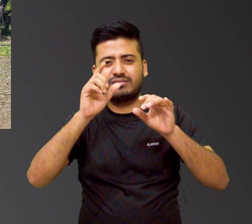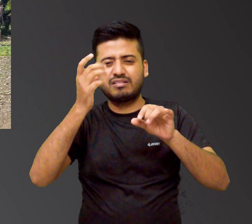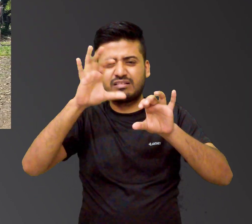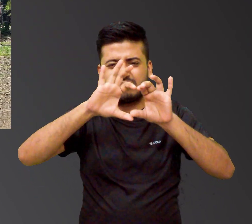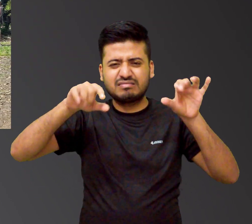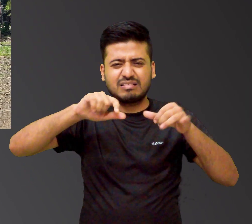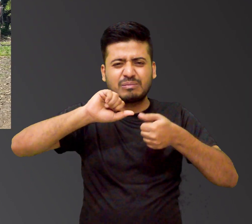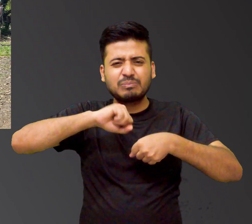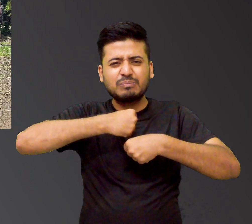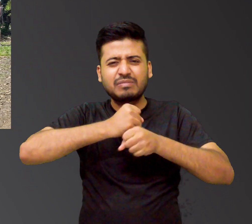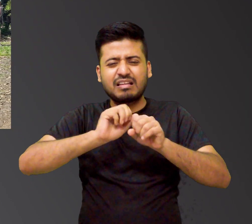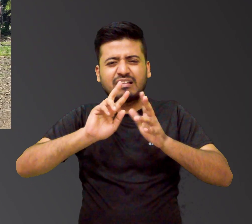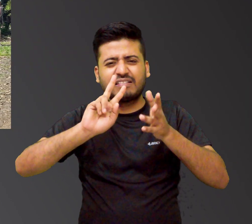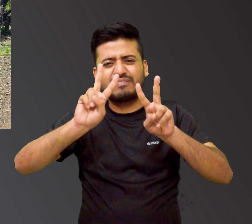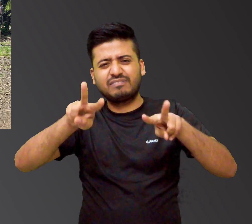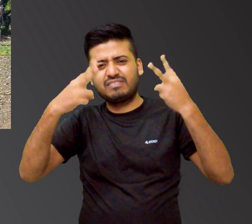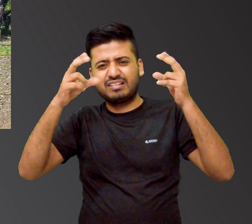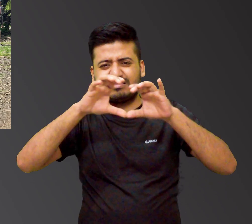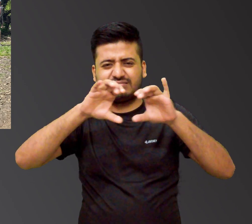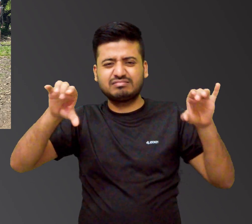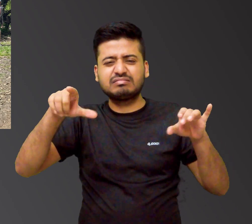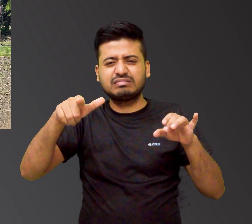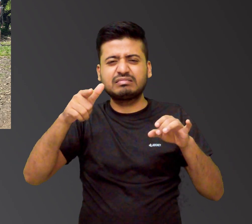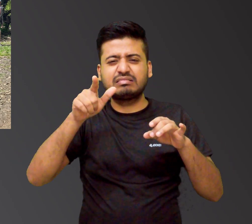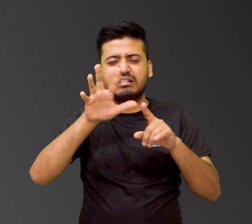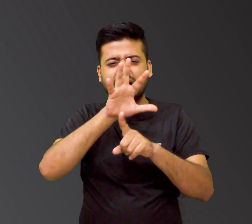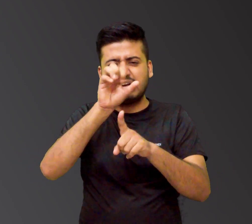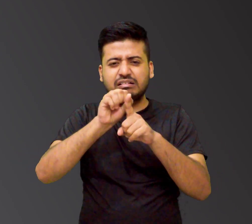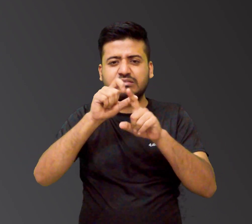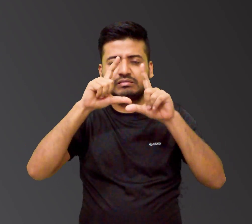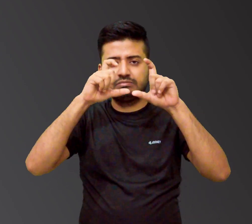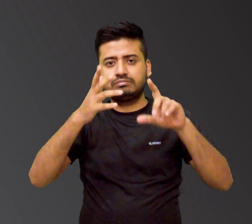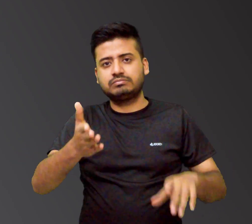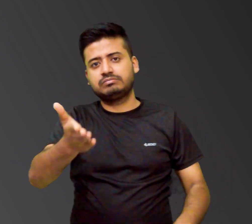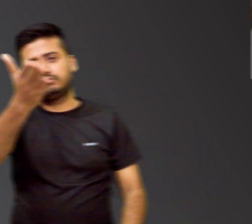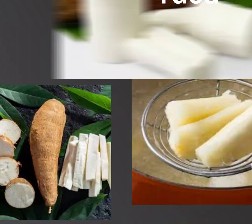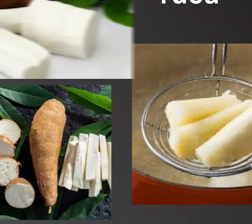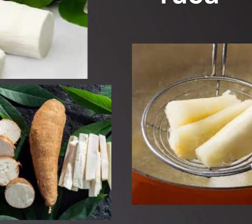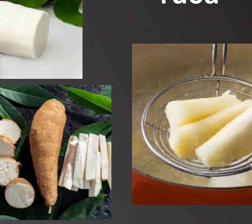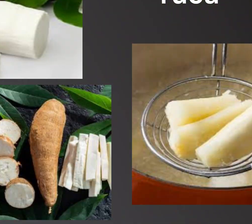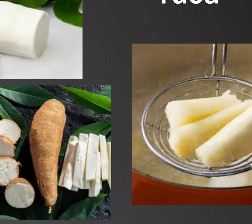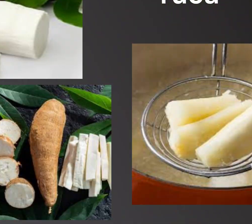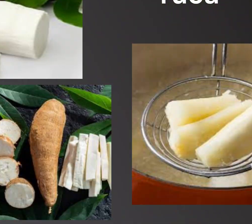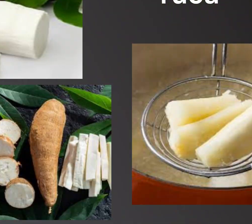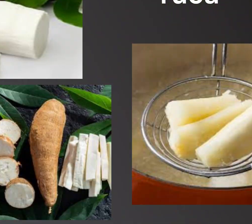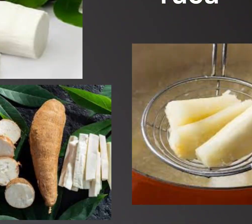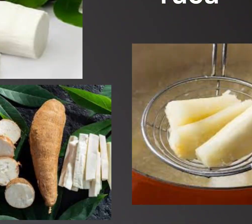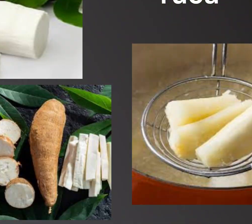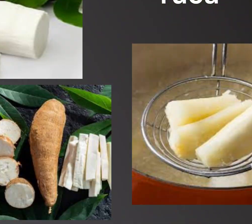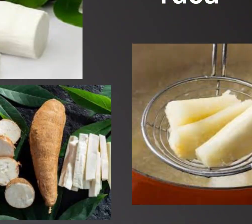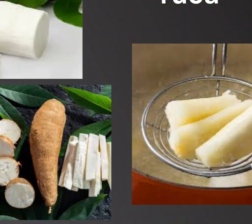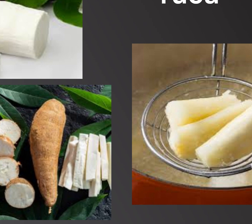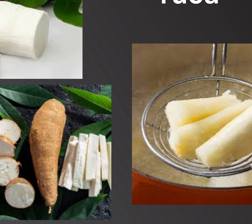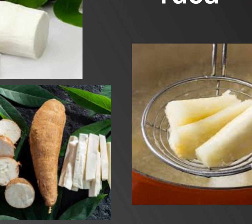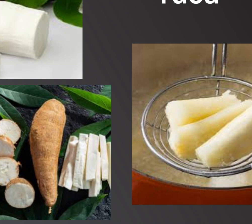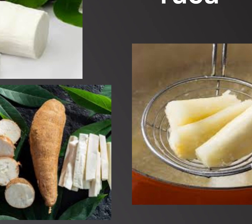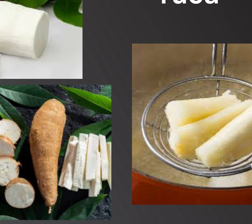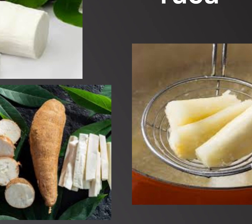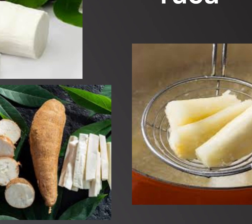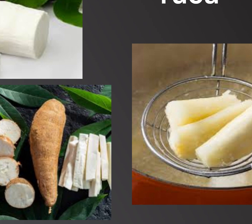in turning cornstarch into sugar, and women used to chew the corn before spitting it out and storing it for fermentation. Nowadays, most